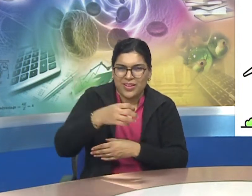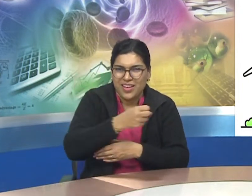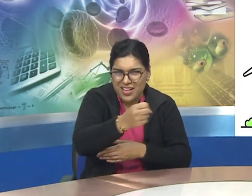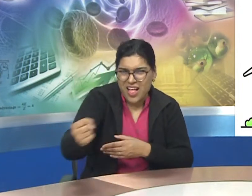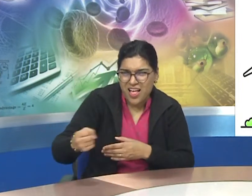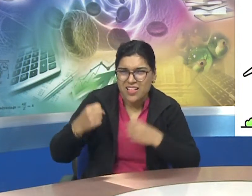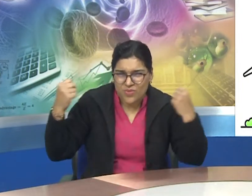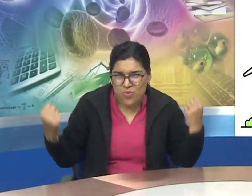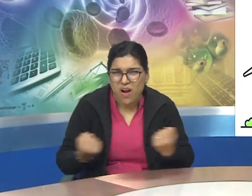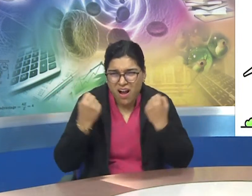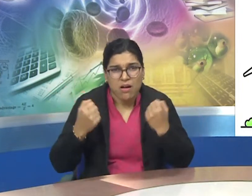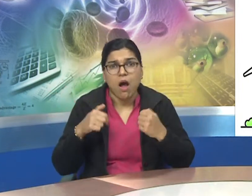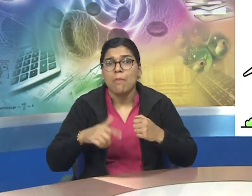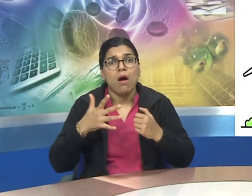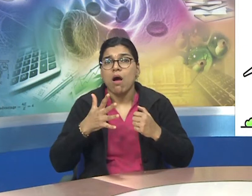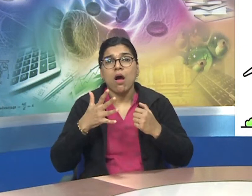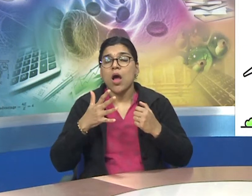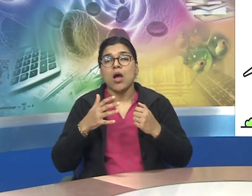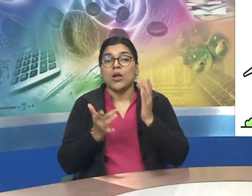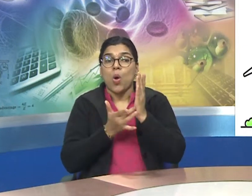As we had talked about the